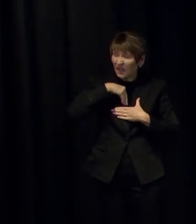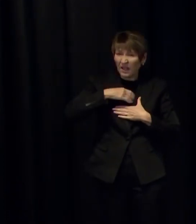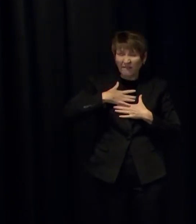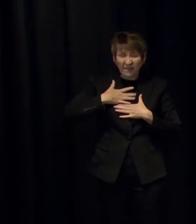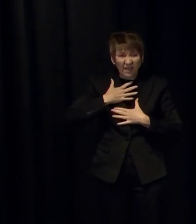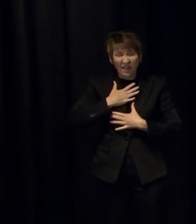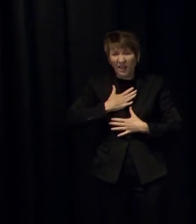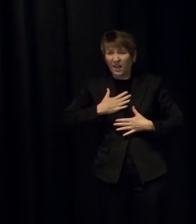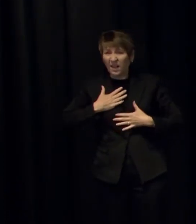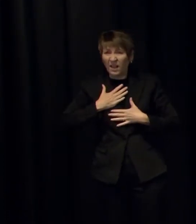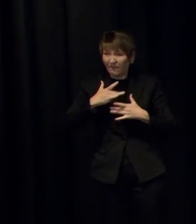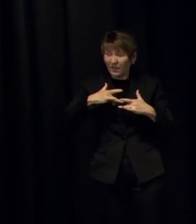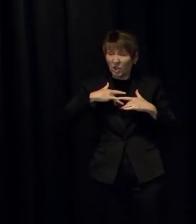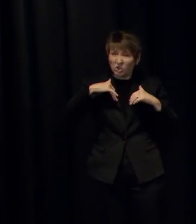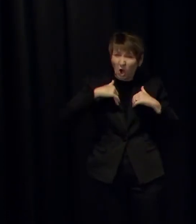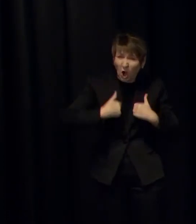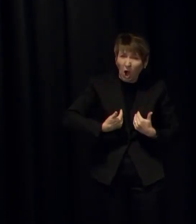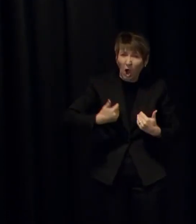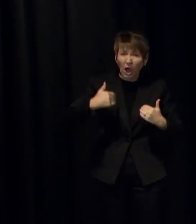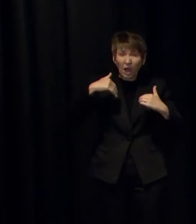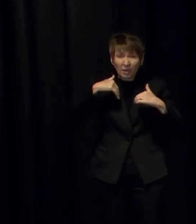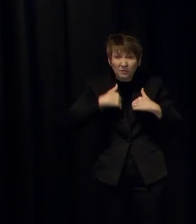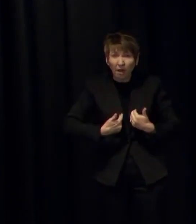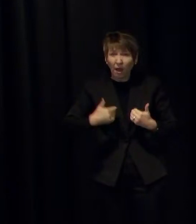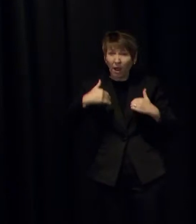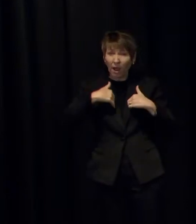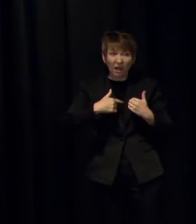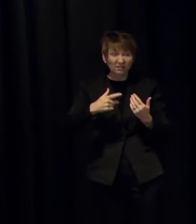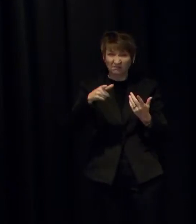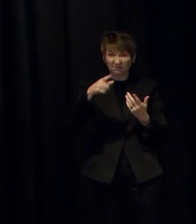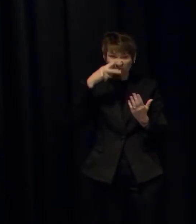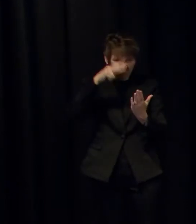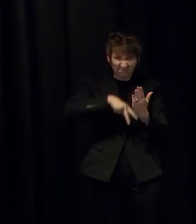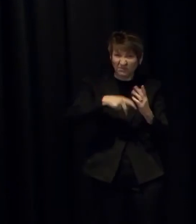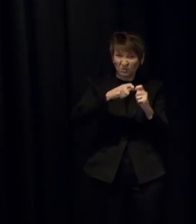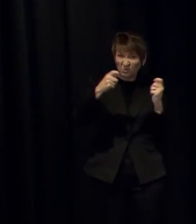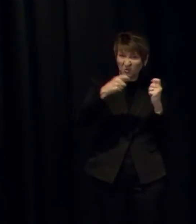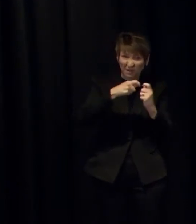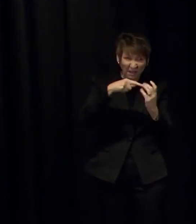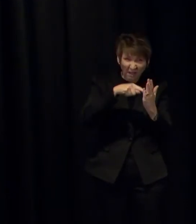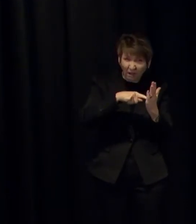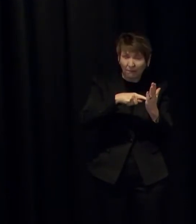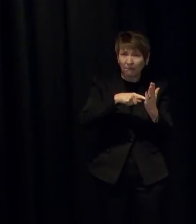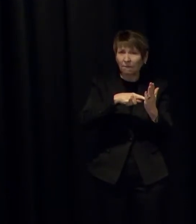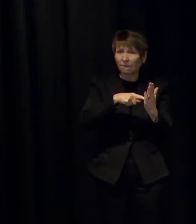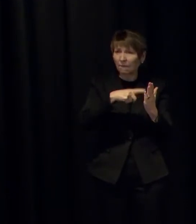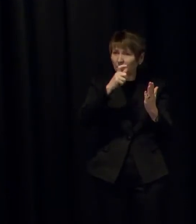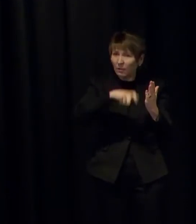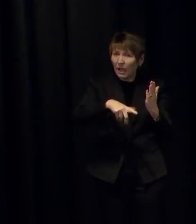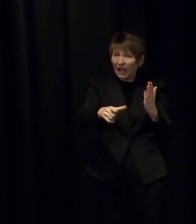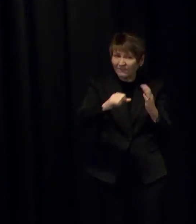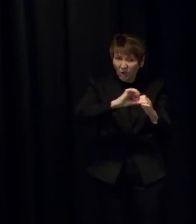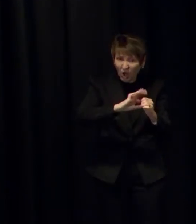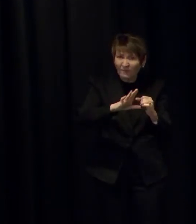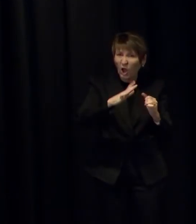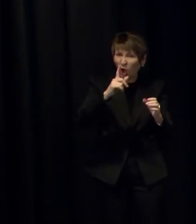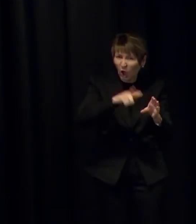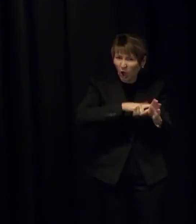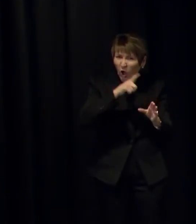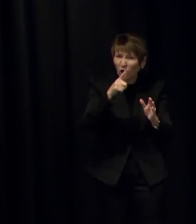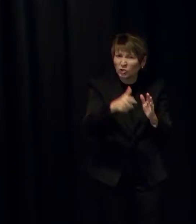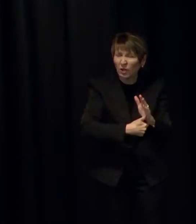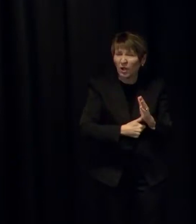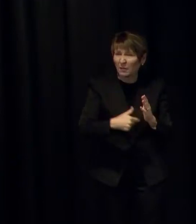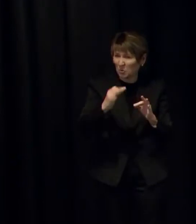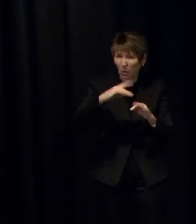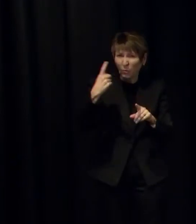have to, recognise the fatigue that we've all experienced, and maintaining that social